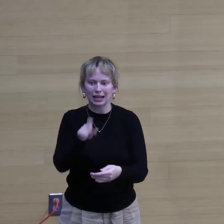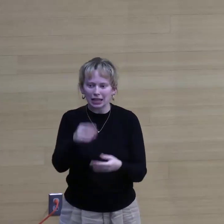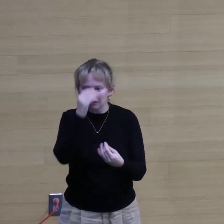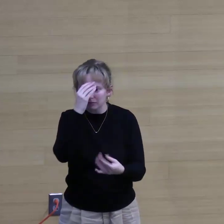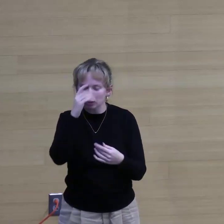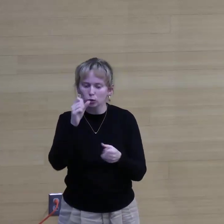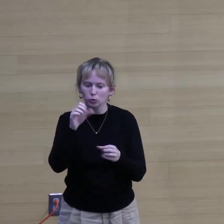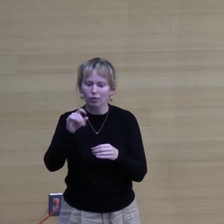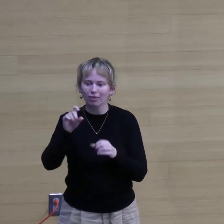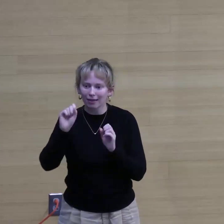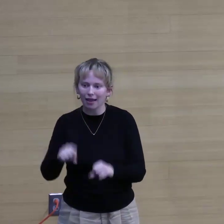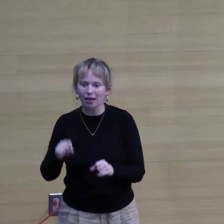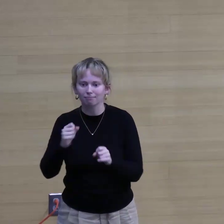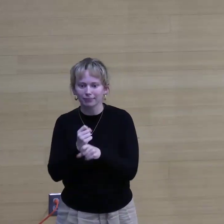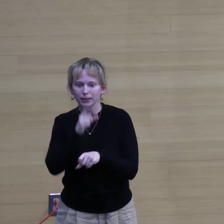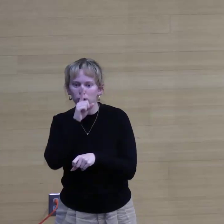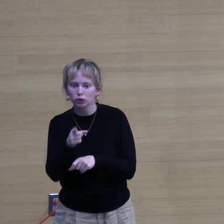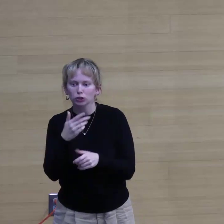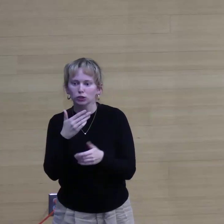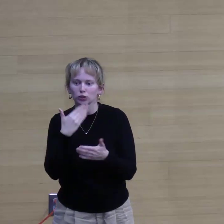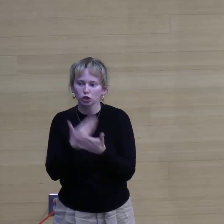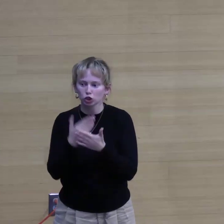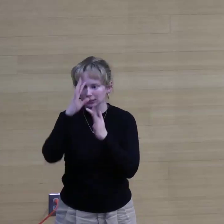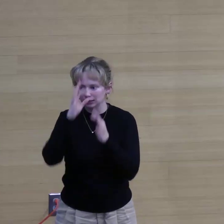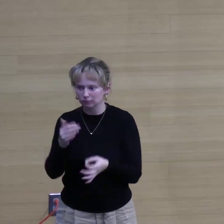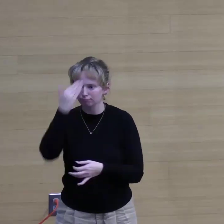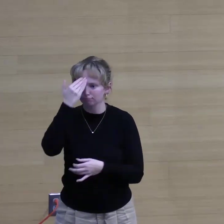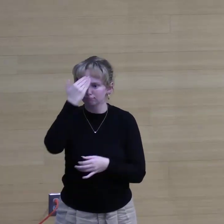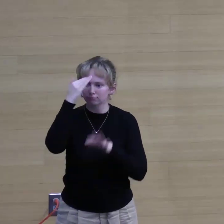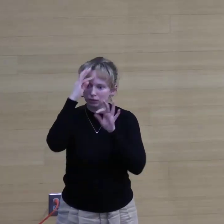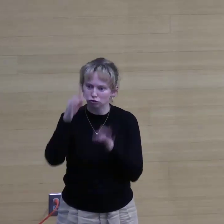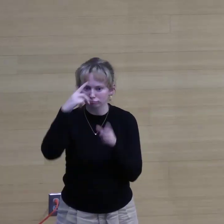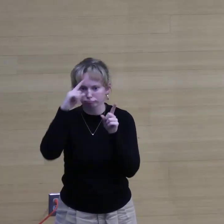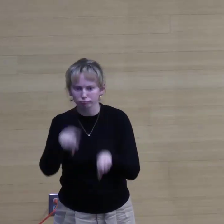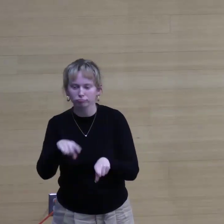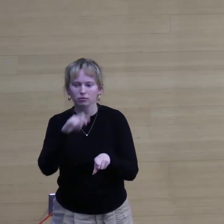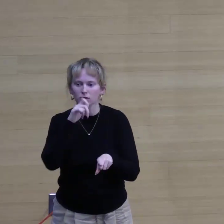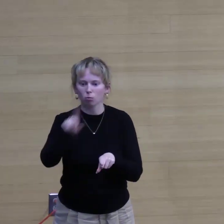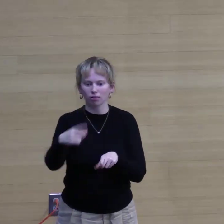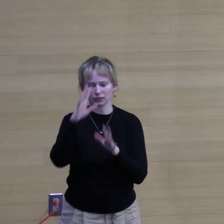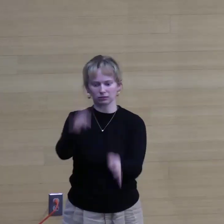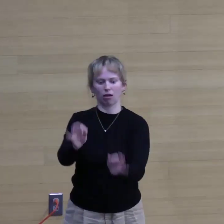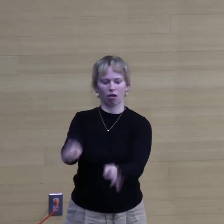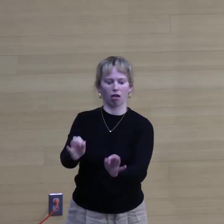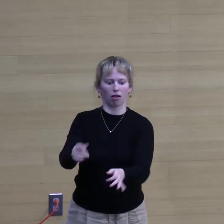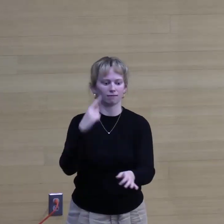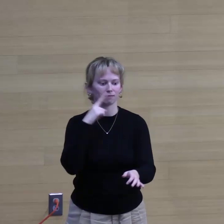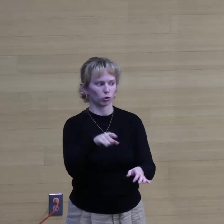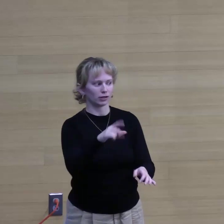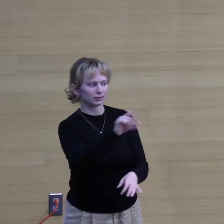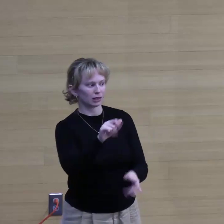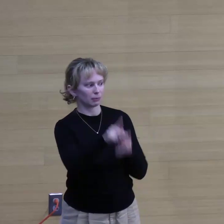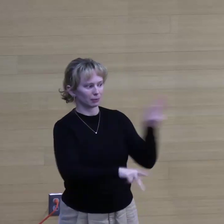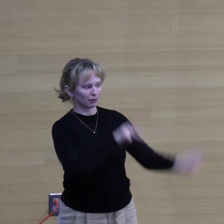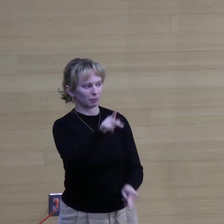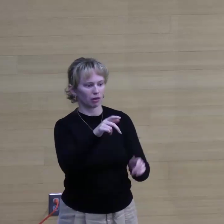so that they make a choice, the decision. We should not decide for disabled people. They have rights.